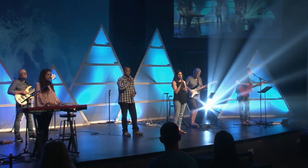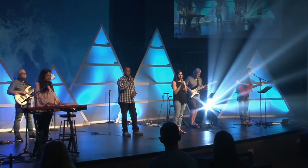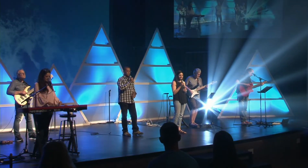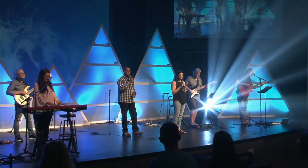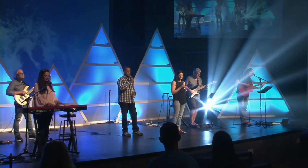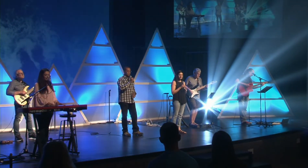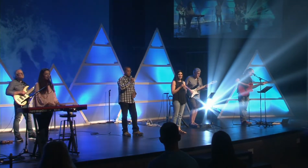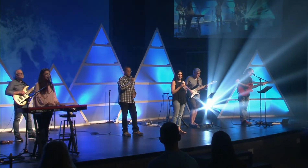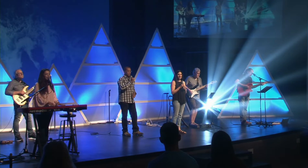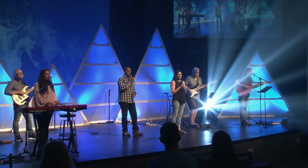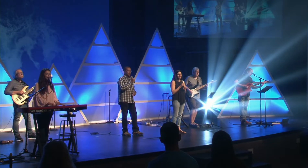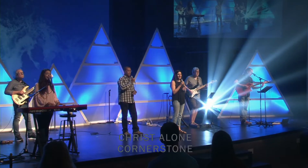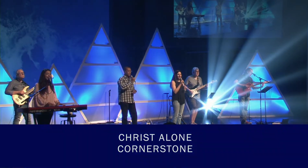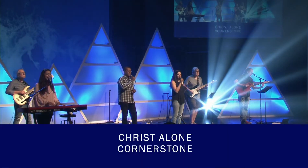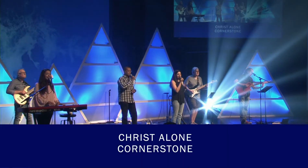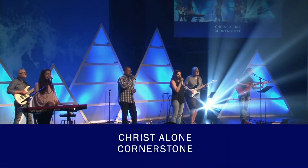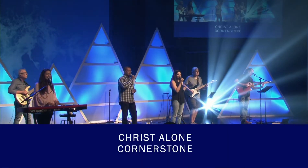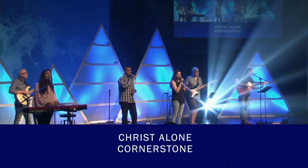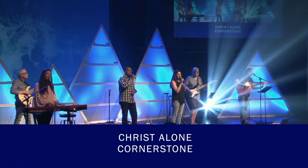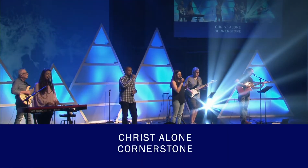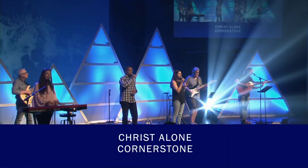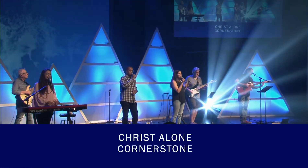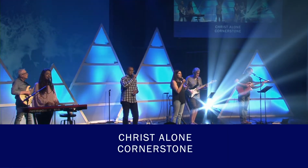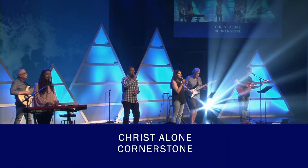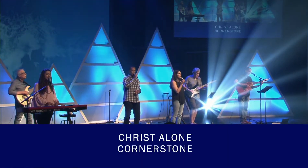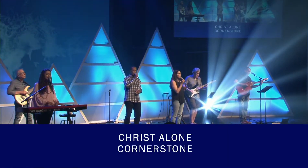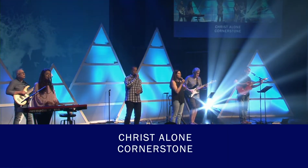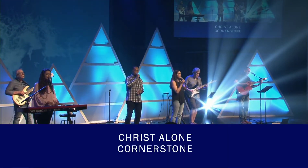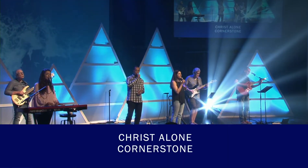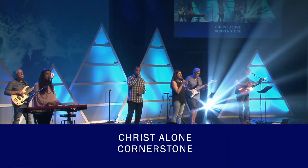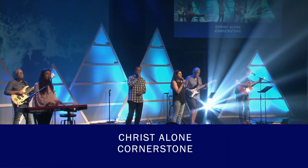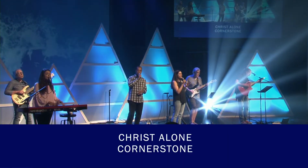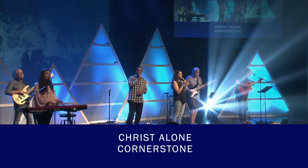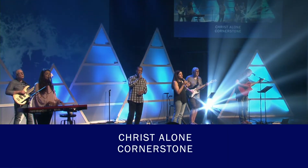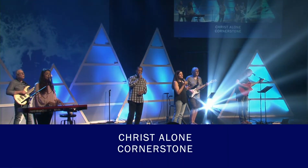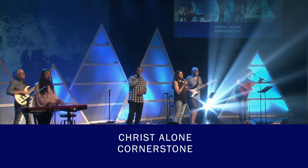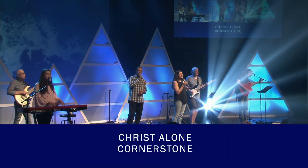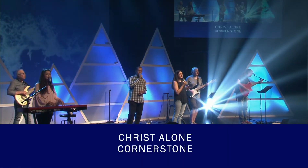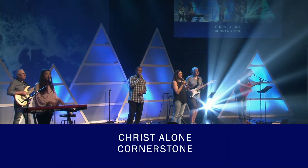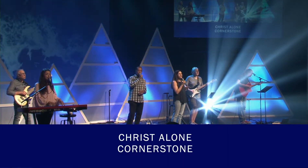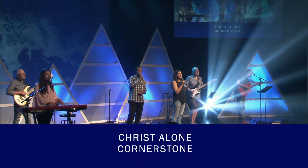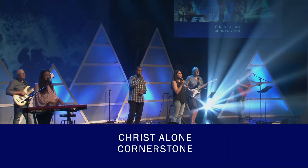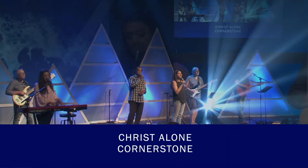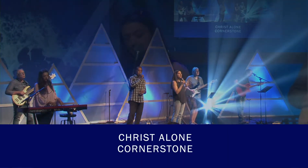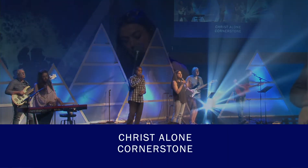Christ alone,